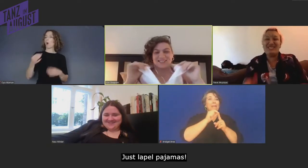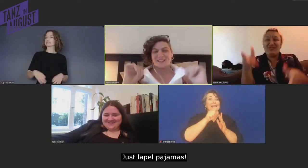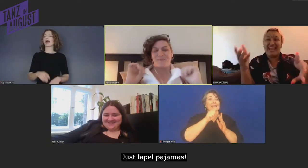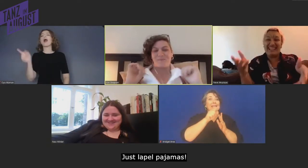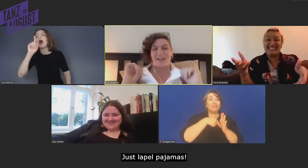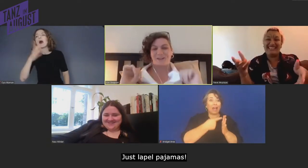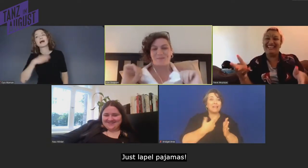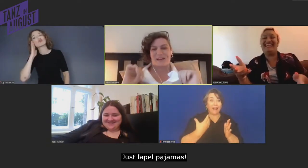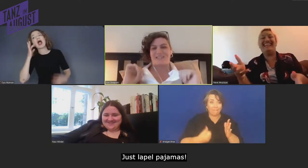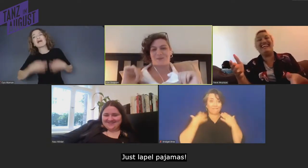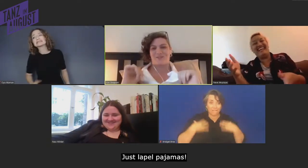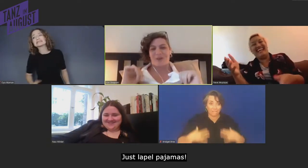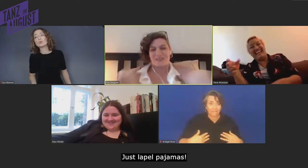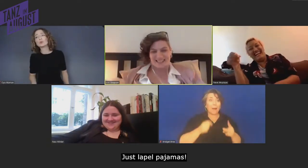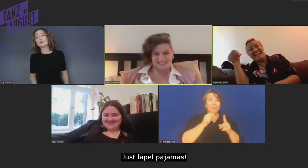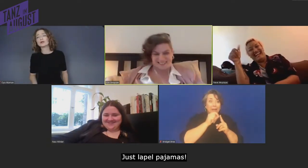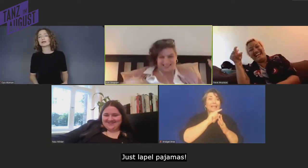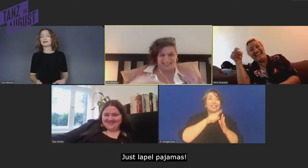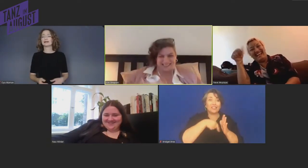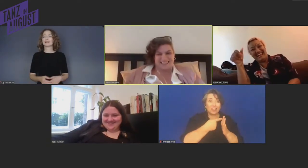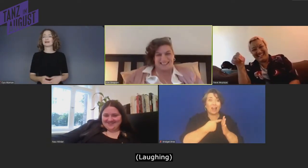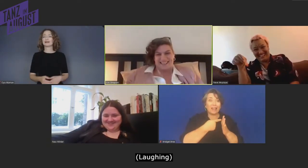just lapel-based pajamas.